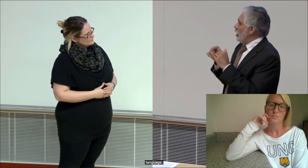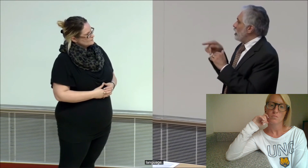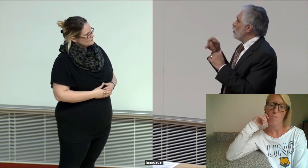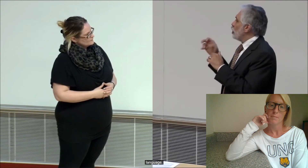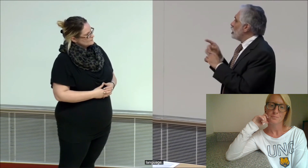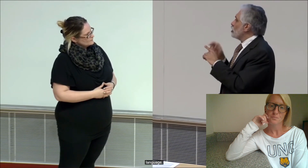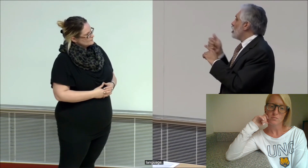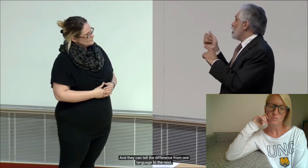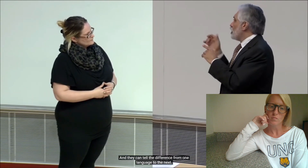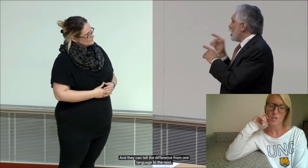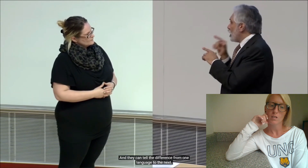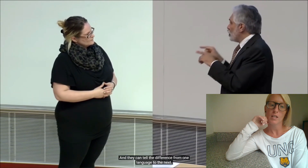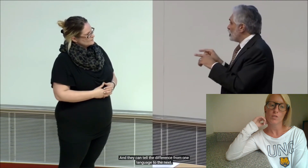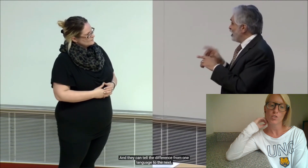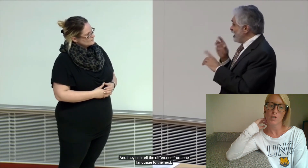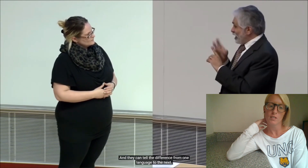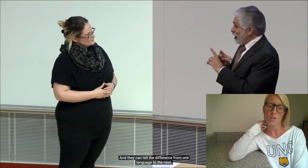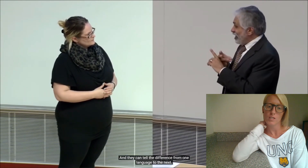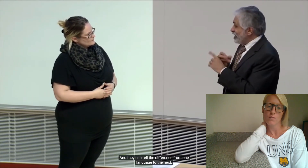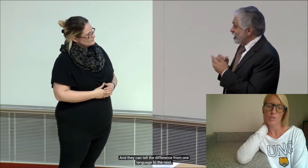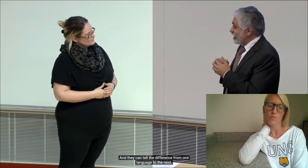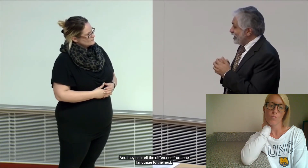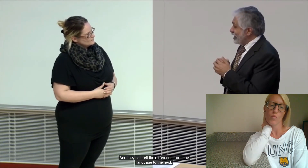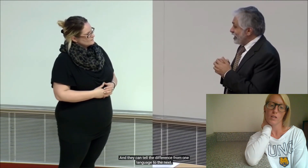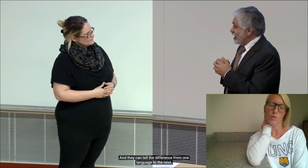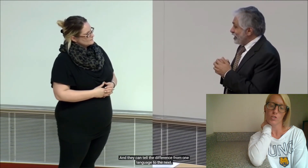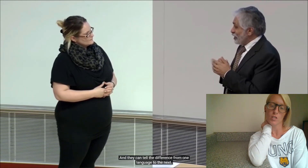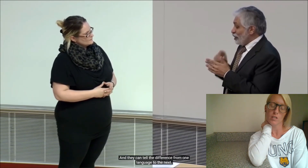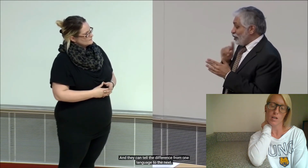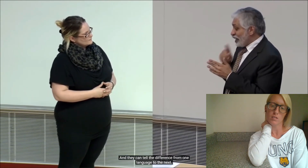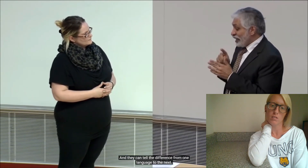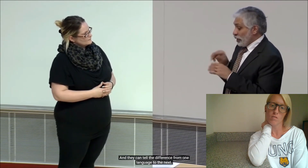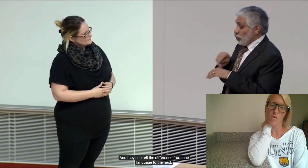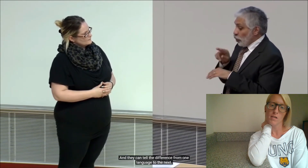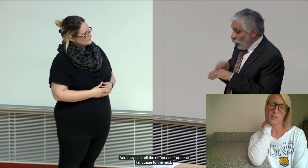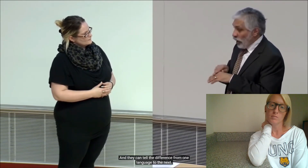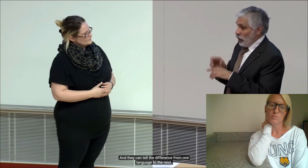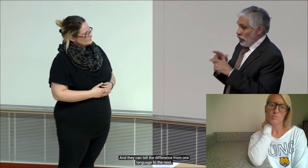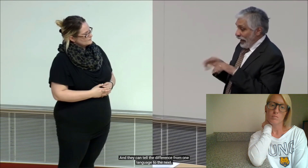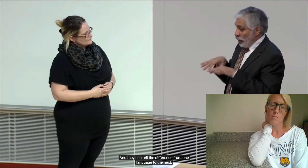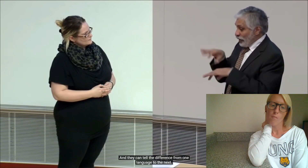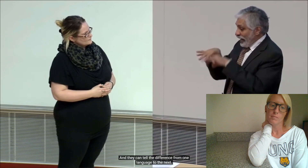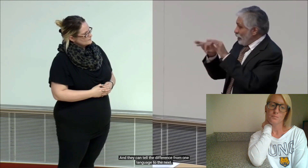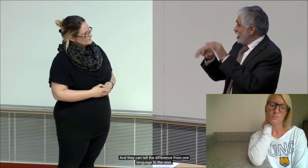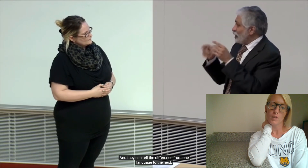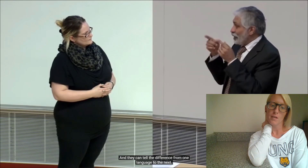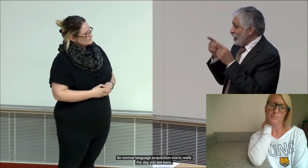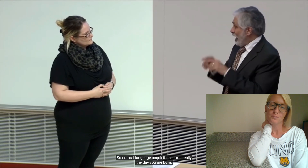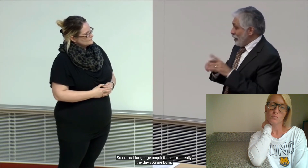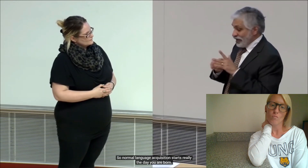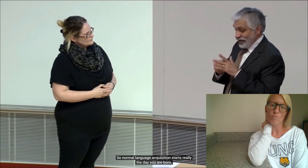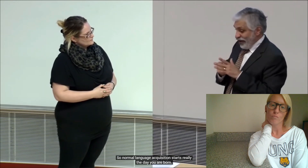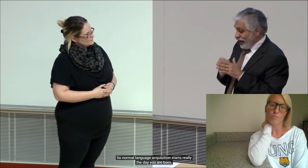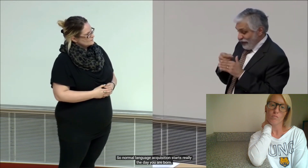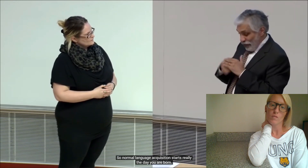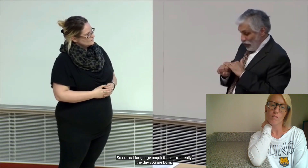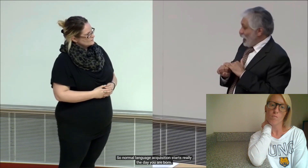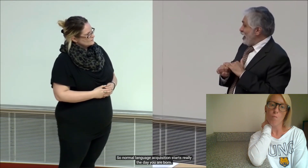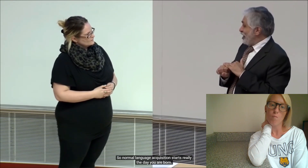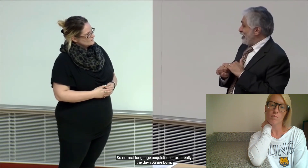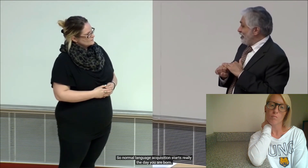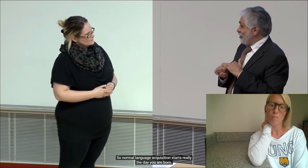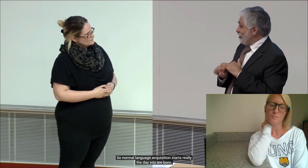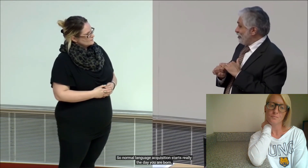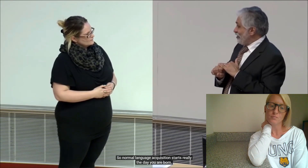associate with language. language, so they can tell. And the they can tell the difference from one language language to the next. So normal